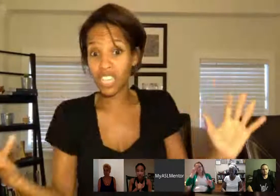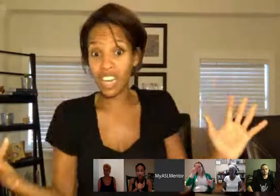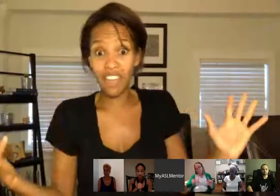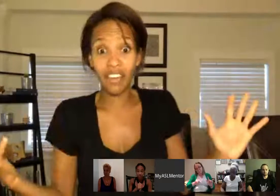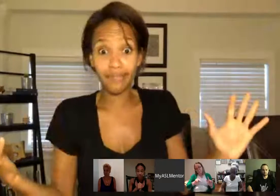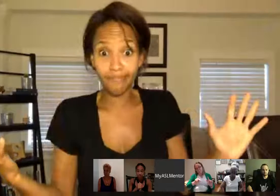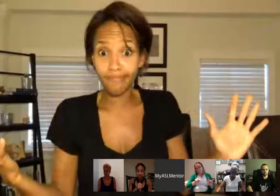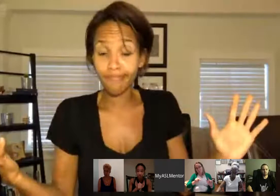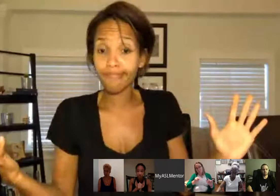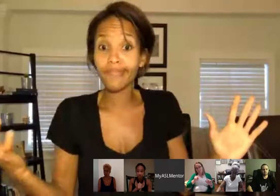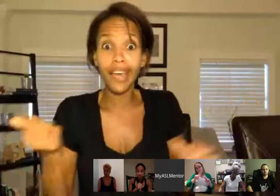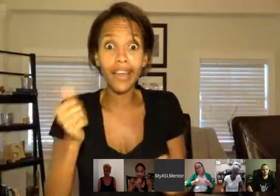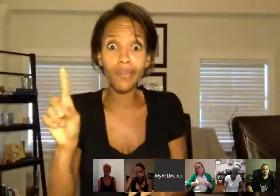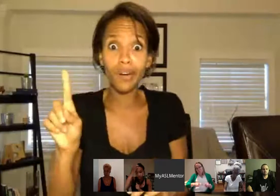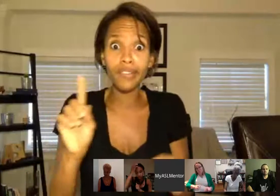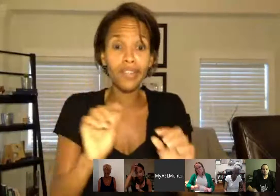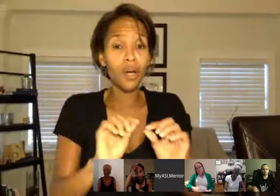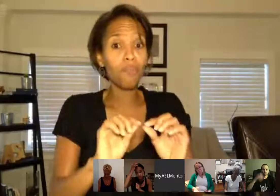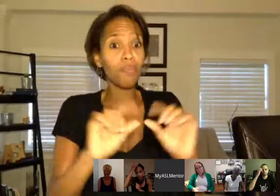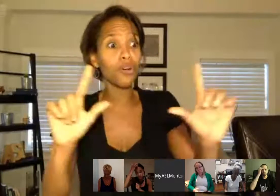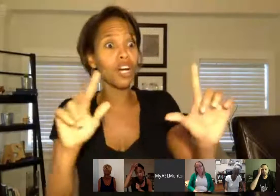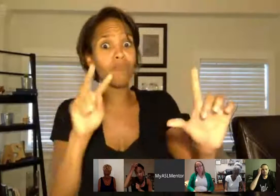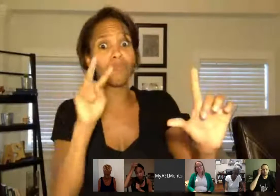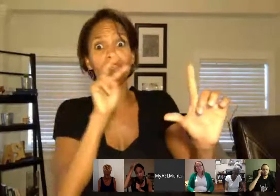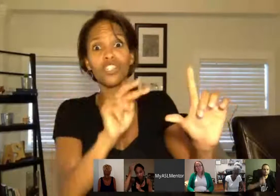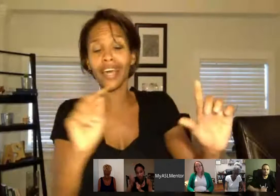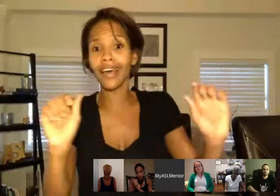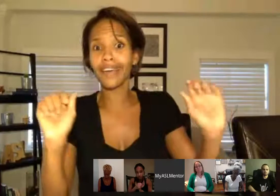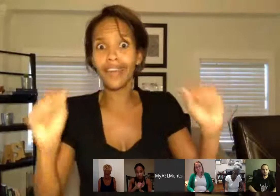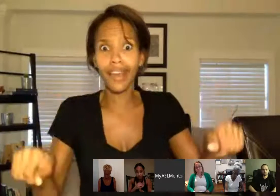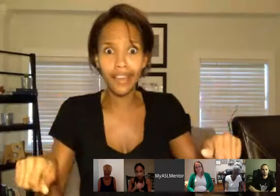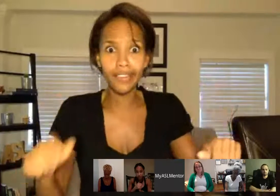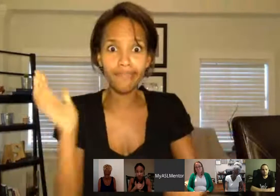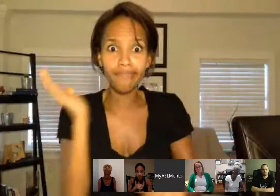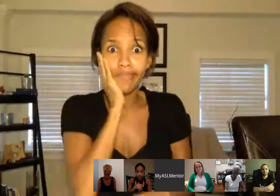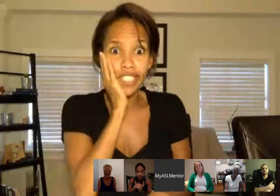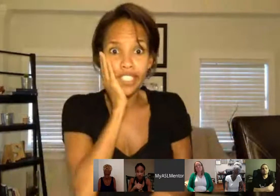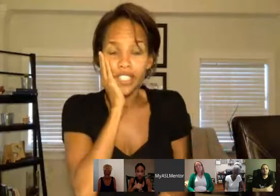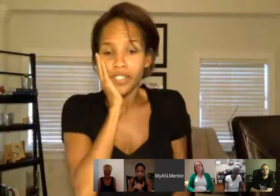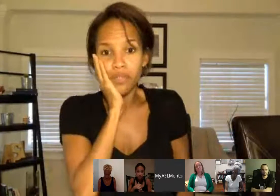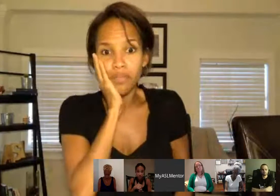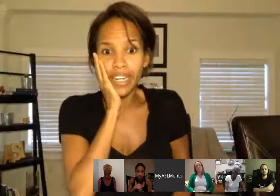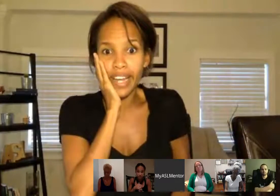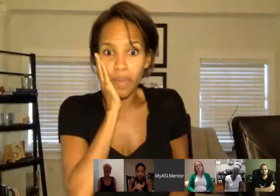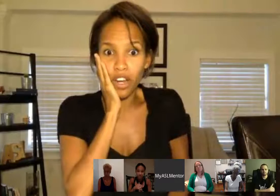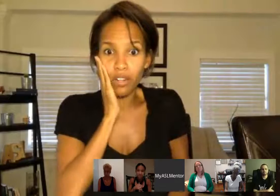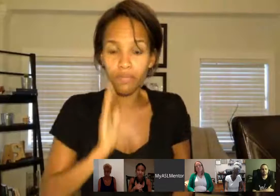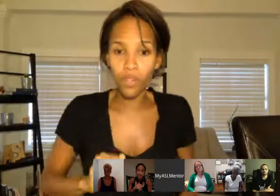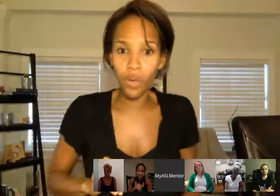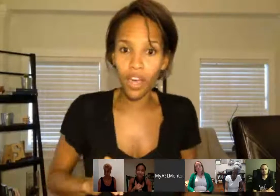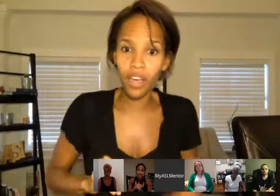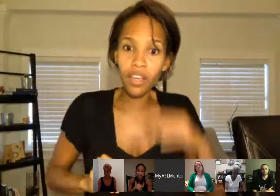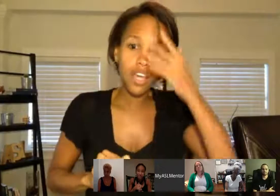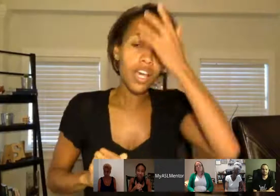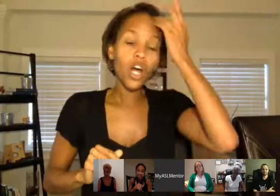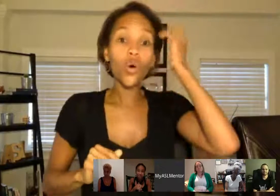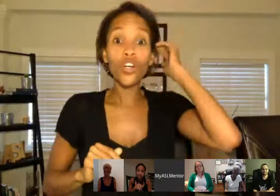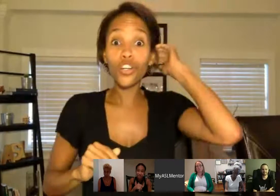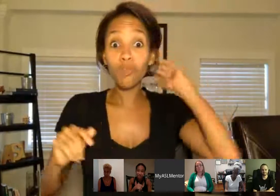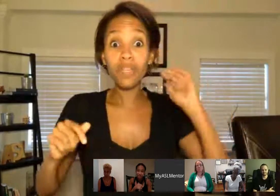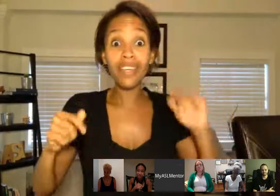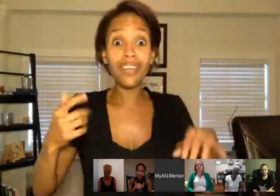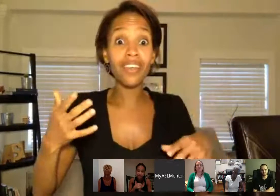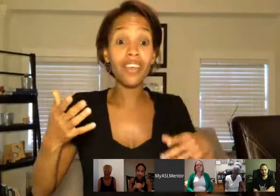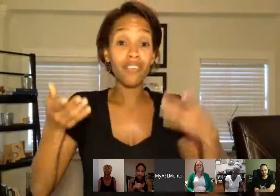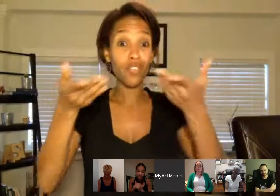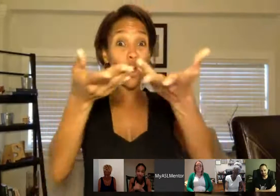You could sign that. Anyone, pull up, look at, can. My nightmare, okay? Or it